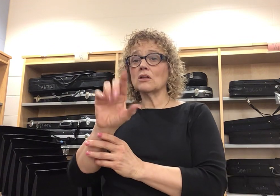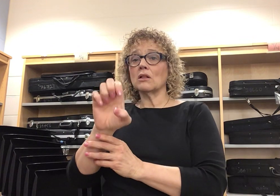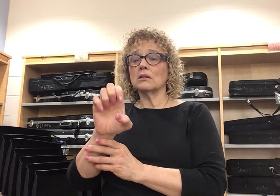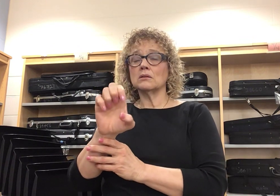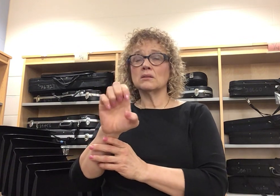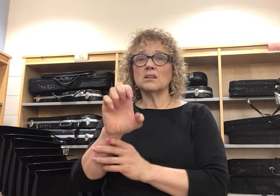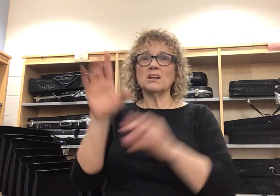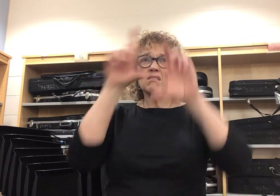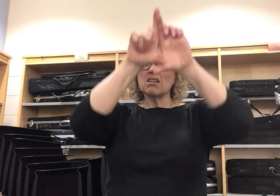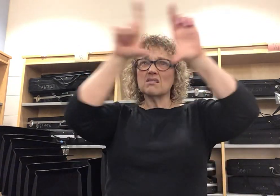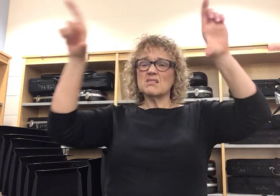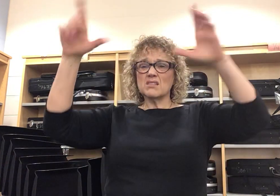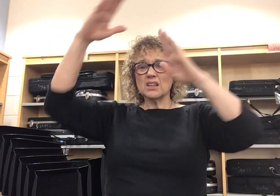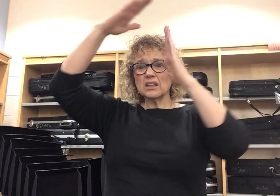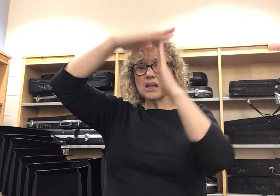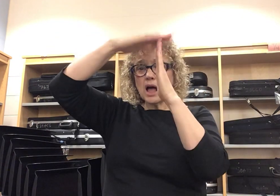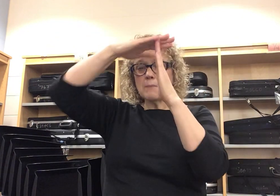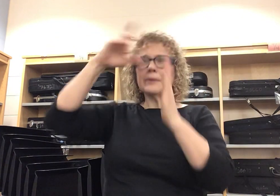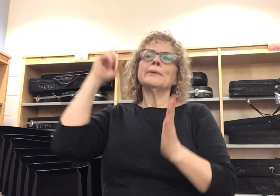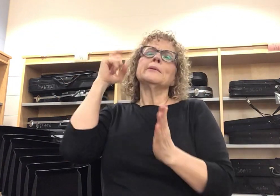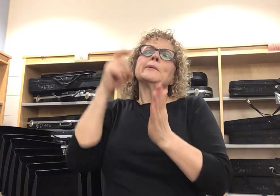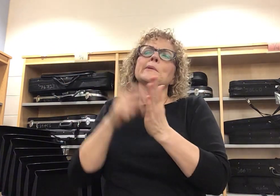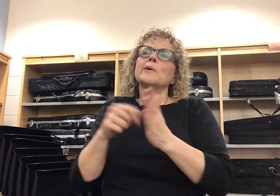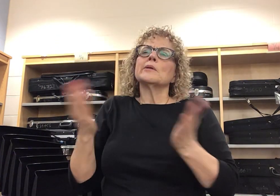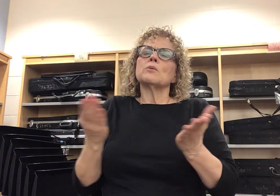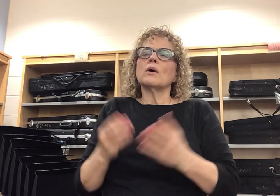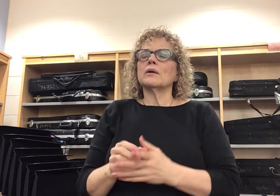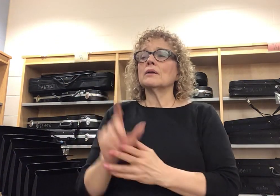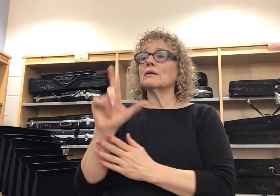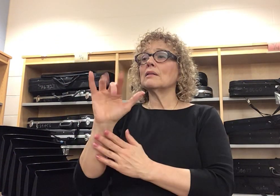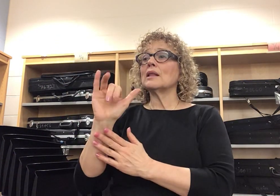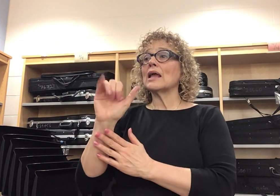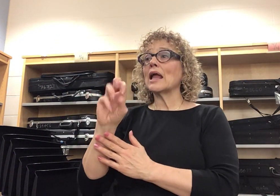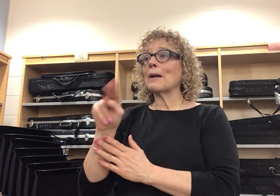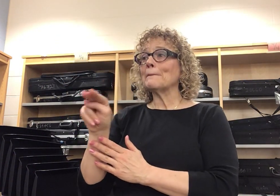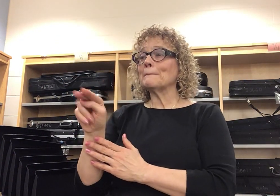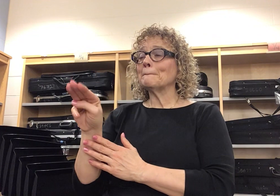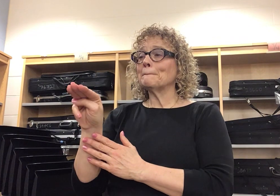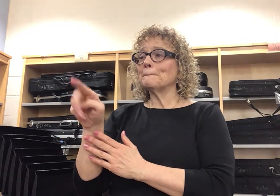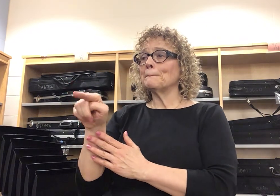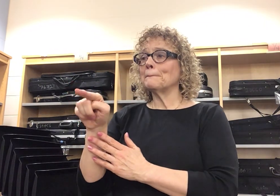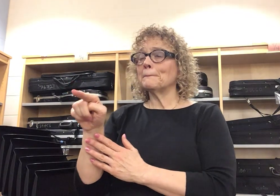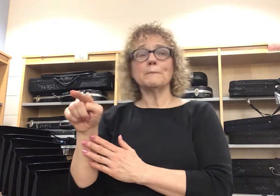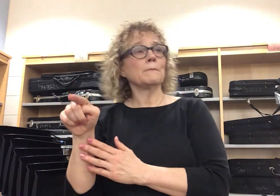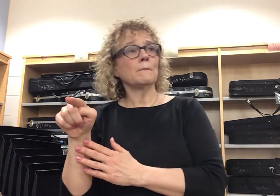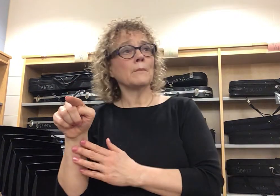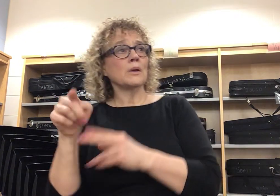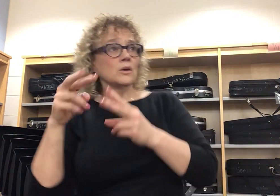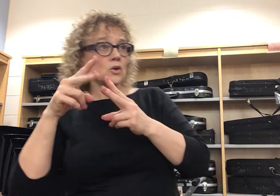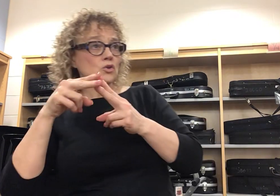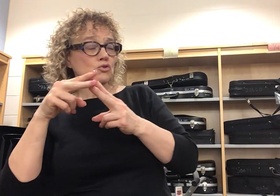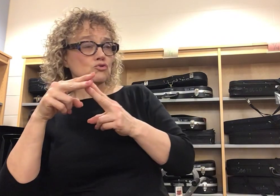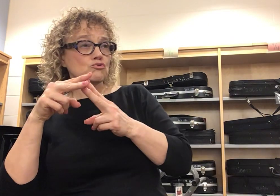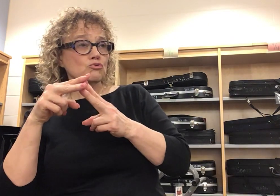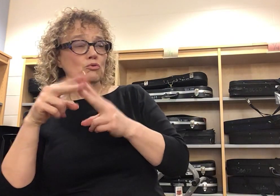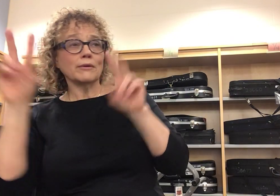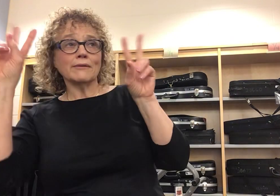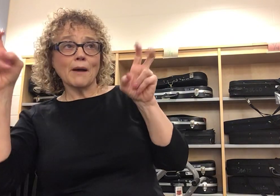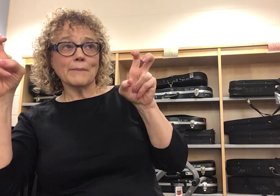top? Leo? The two main topics of the day. Okay, the two main topics of the newspaper for